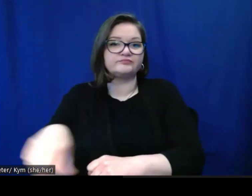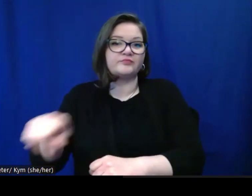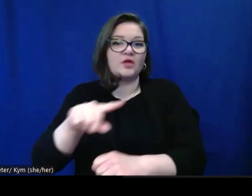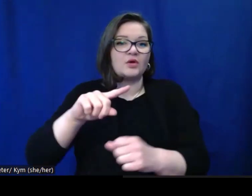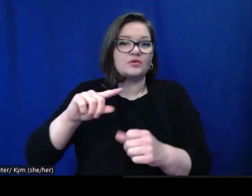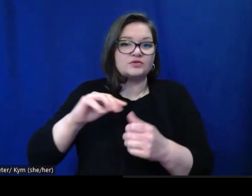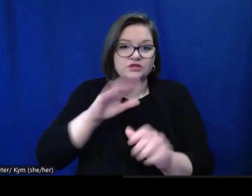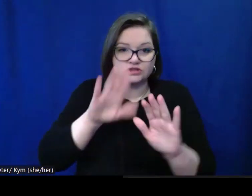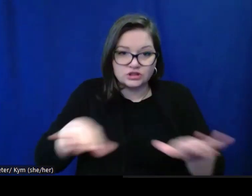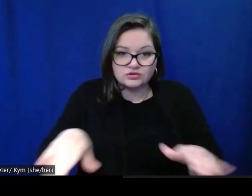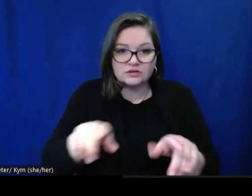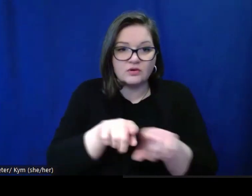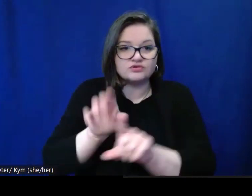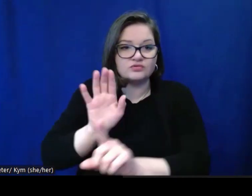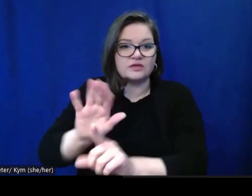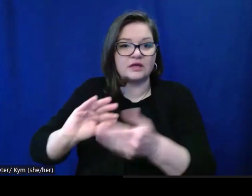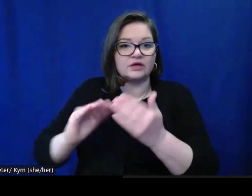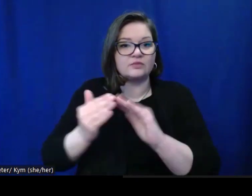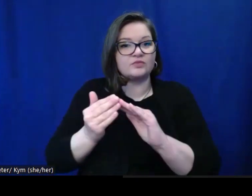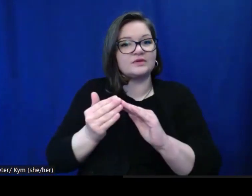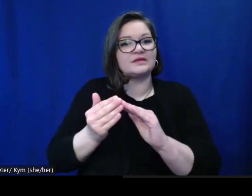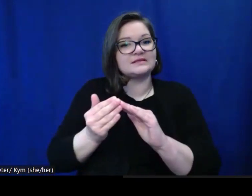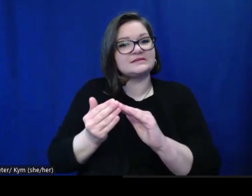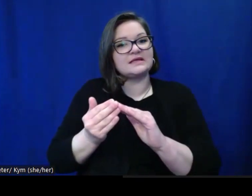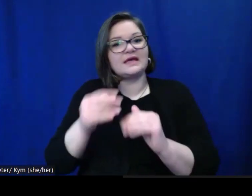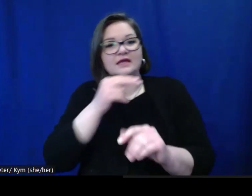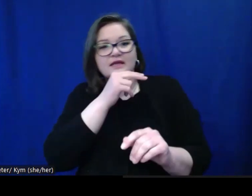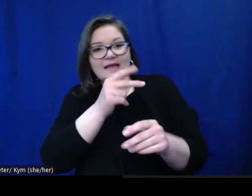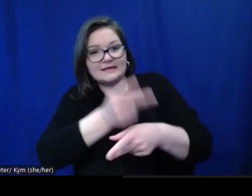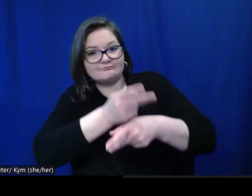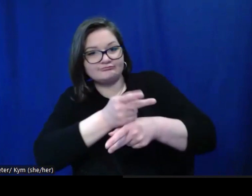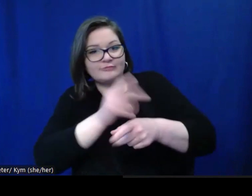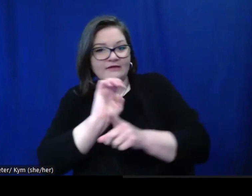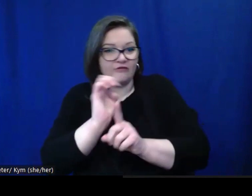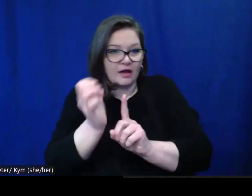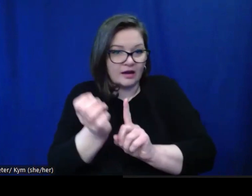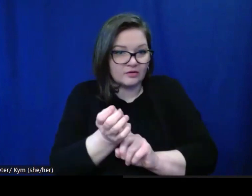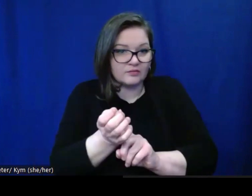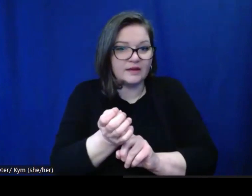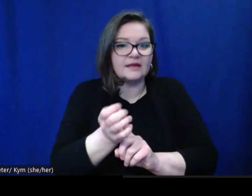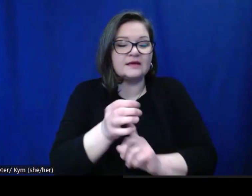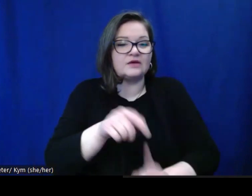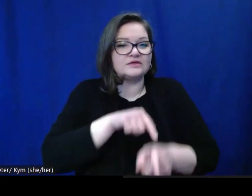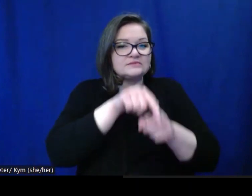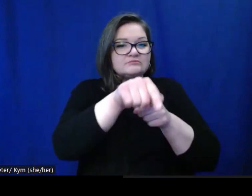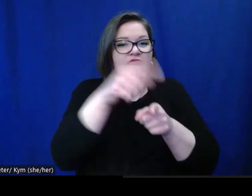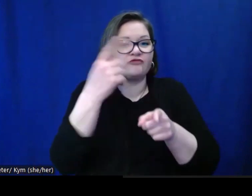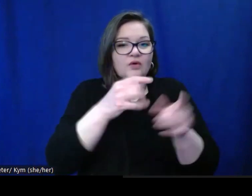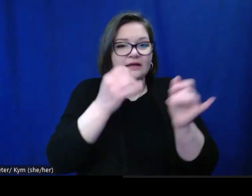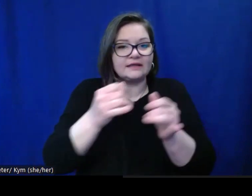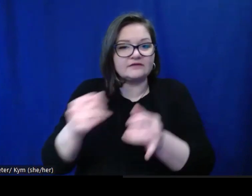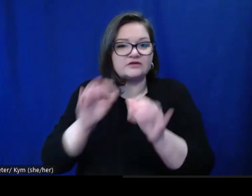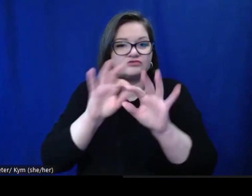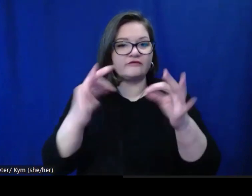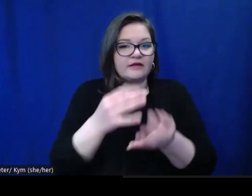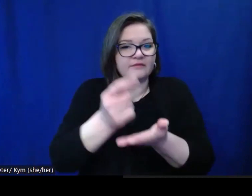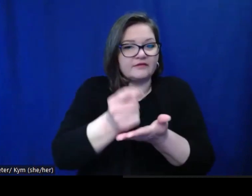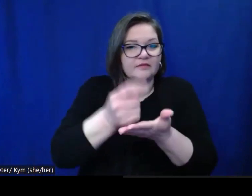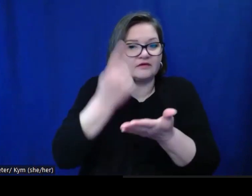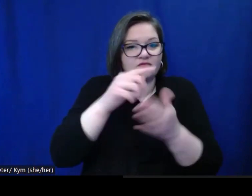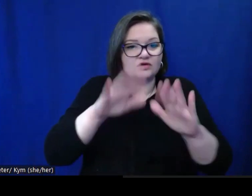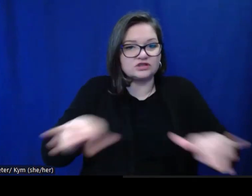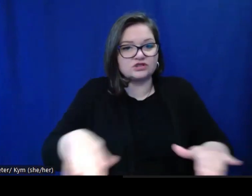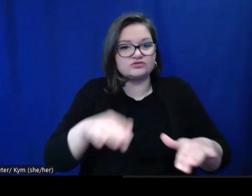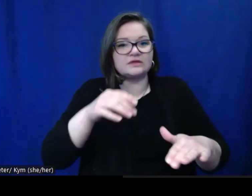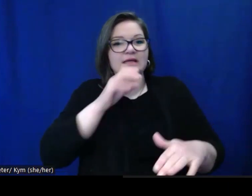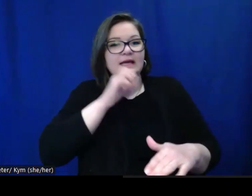resilience within a nurturing environment. Specializing in individual and family therapy for children aged birth to 8 years old, Latrice